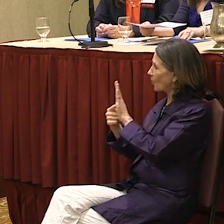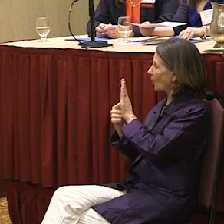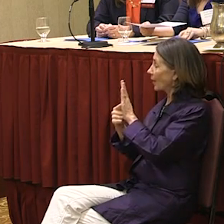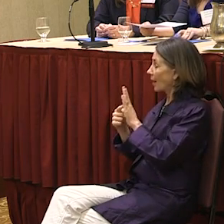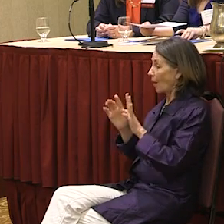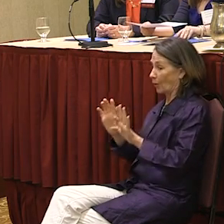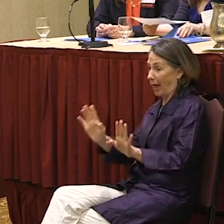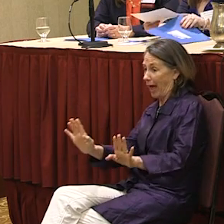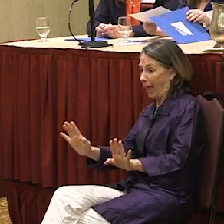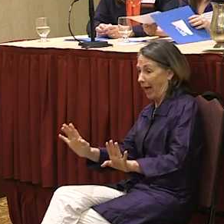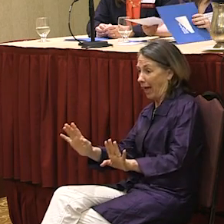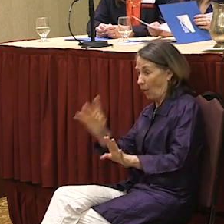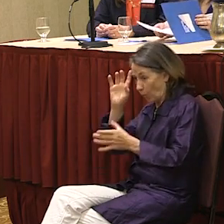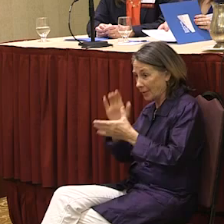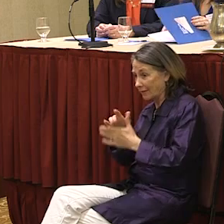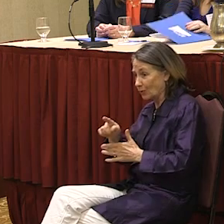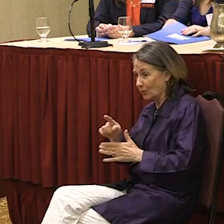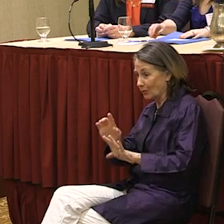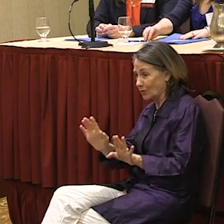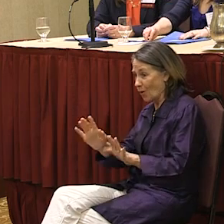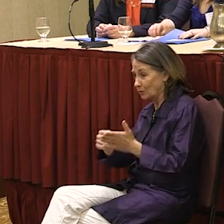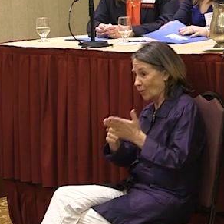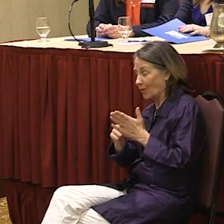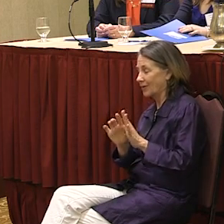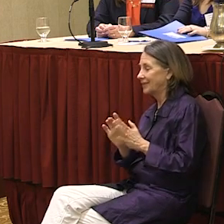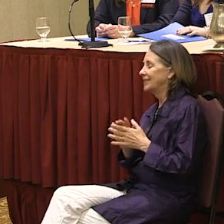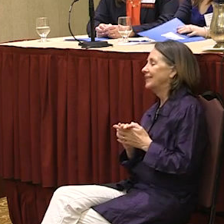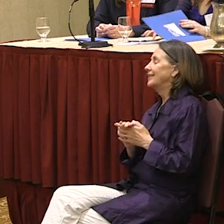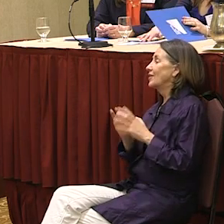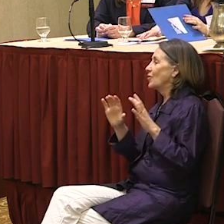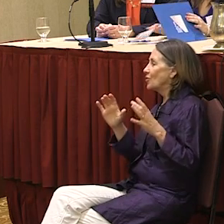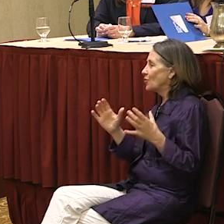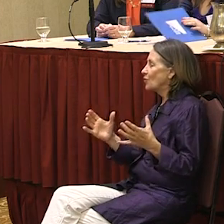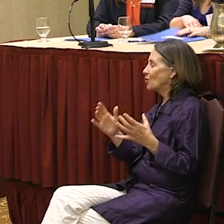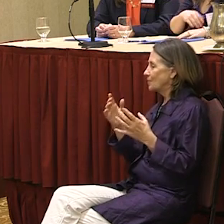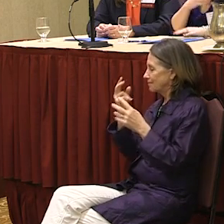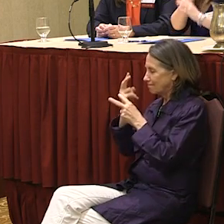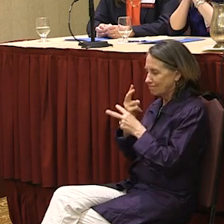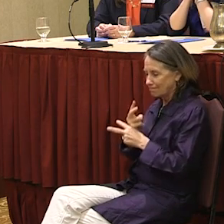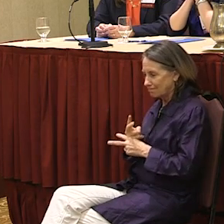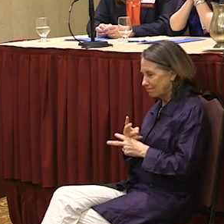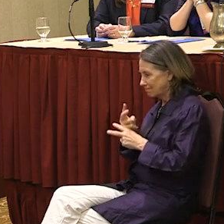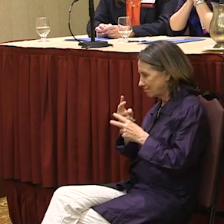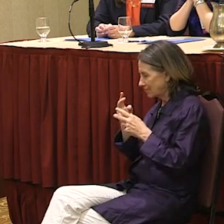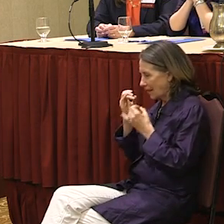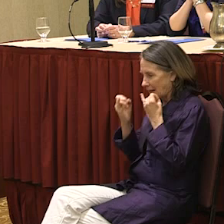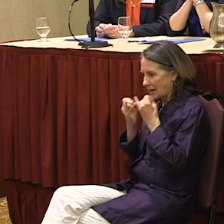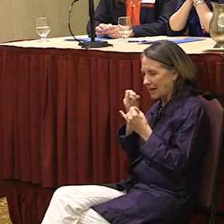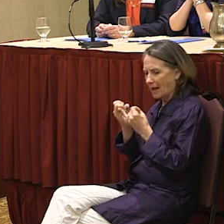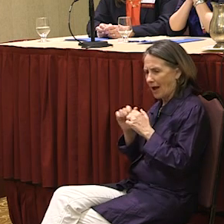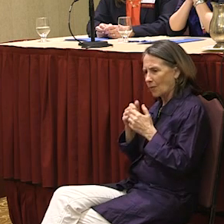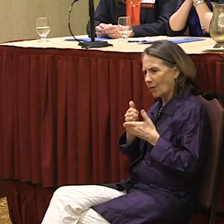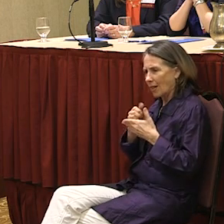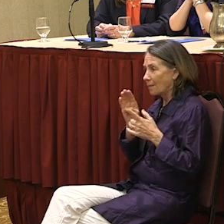they were like, no. We believe you, Bob, it's okay. So the group began to brainstorm. They began to look for ideas, ways